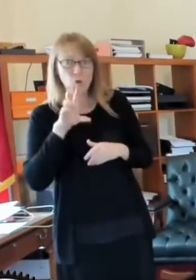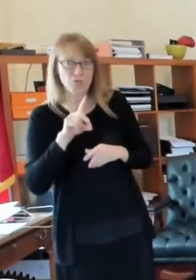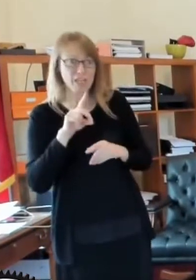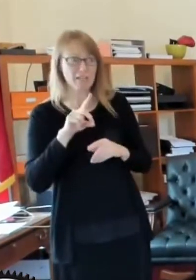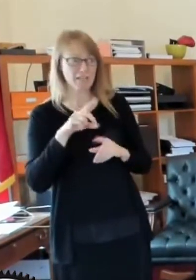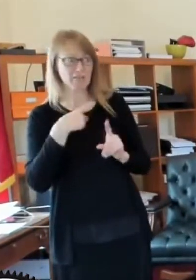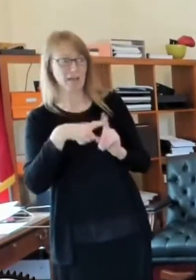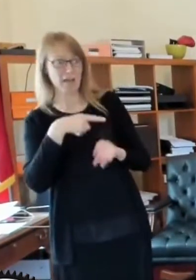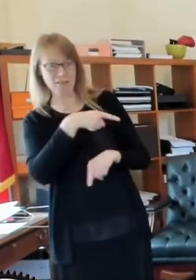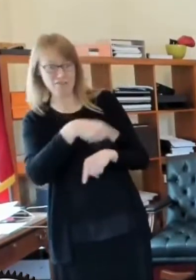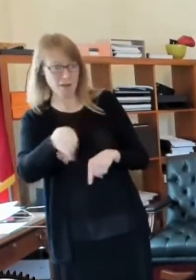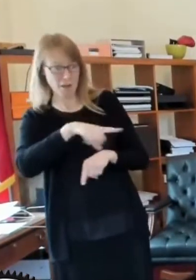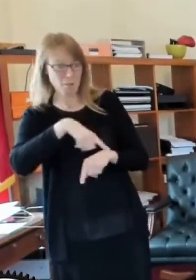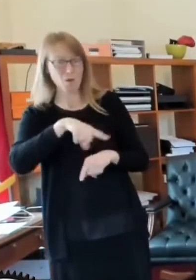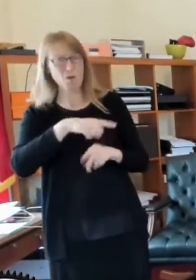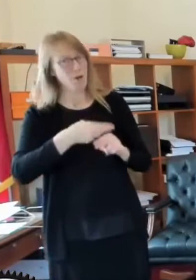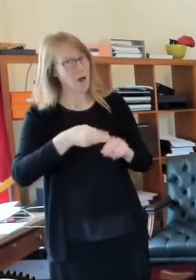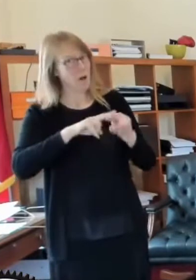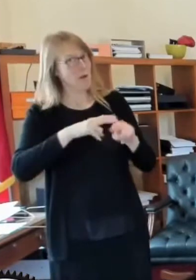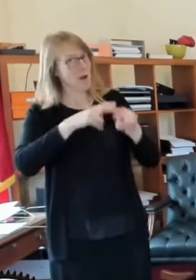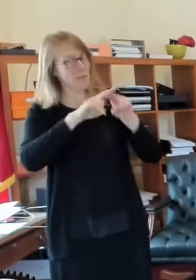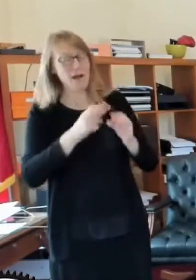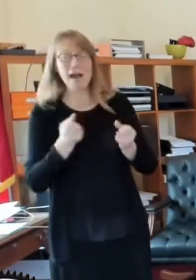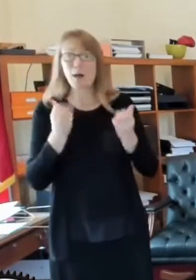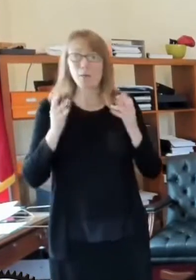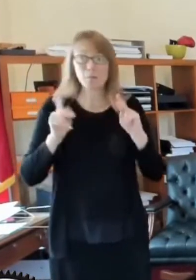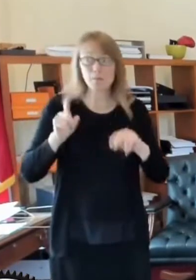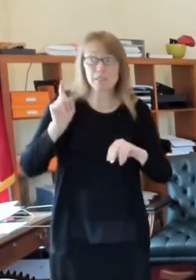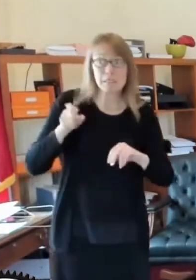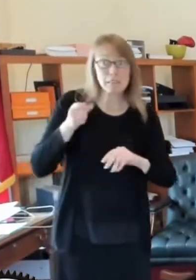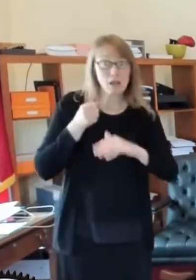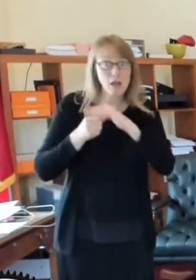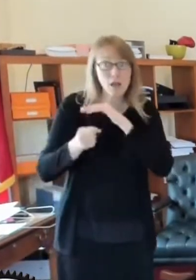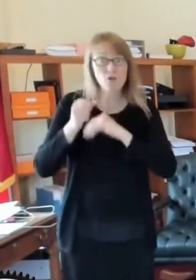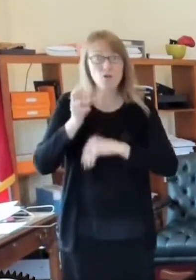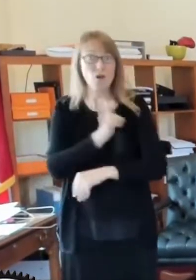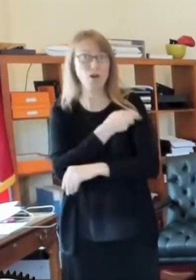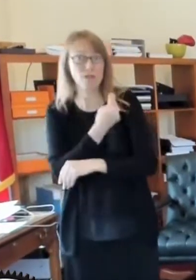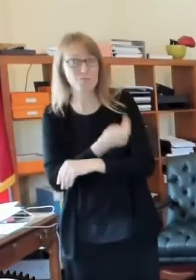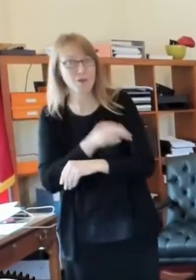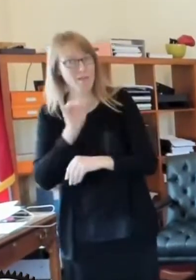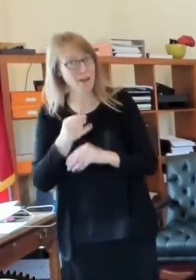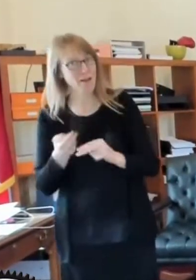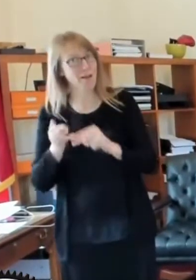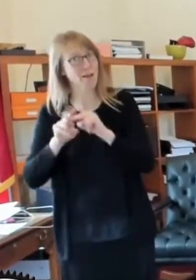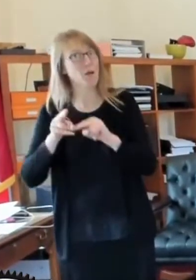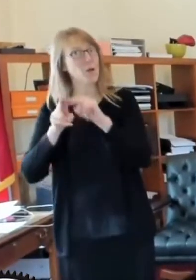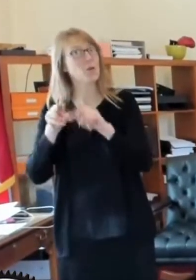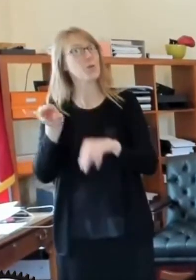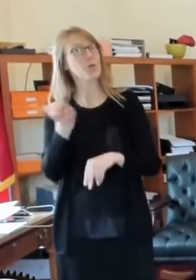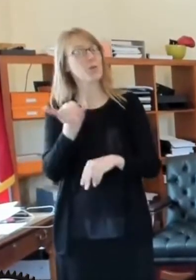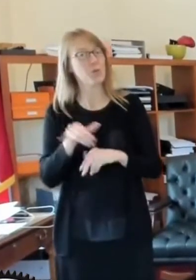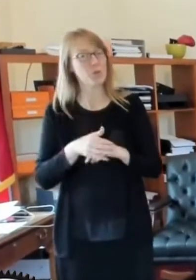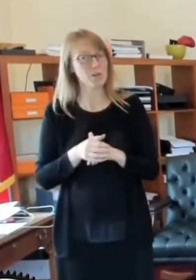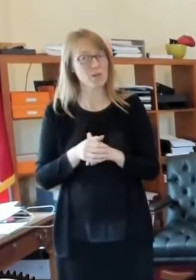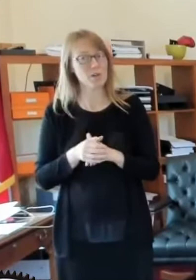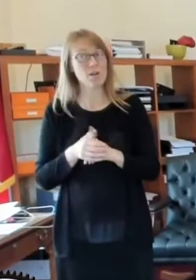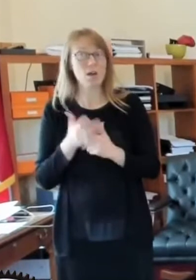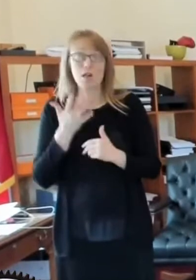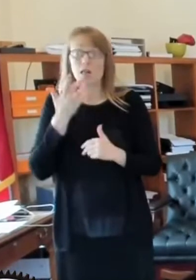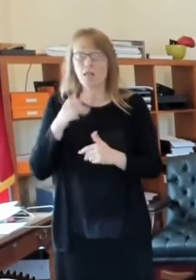going up a bit. Fortunately, not as bad as the cases that are going up. We